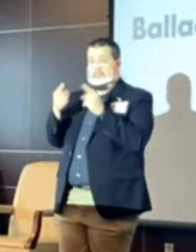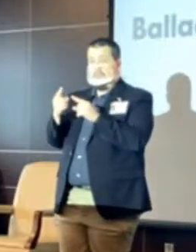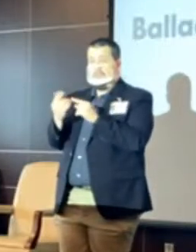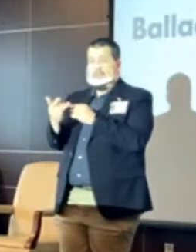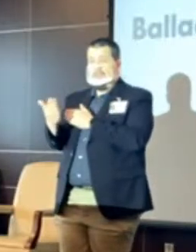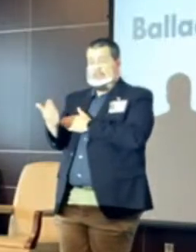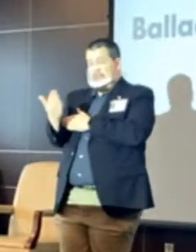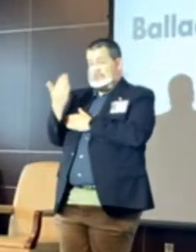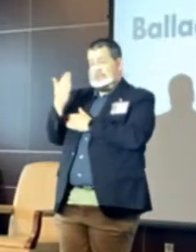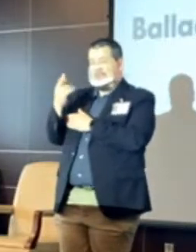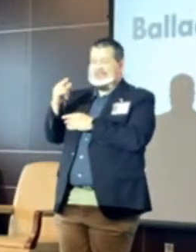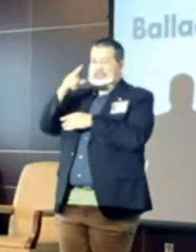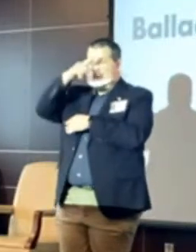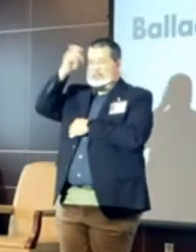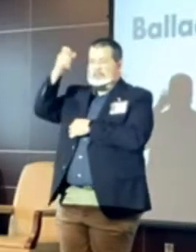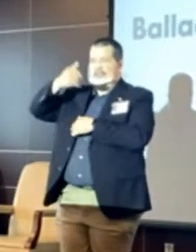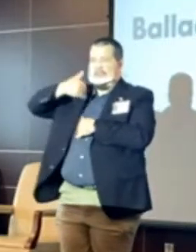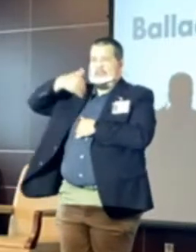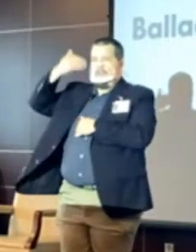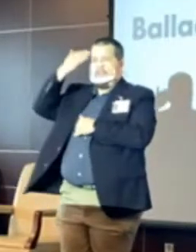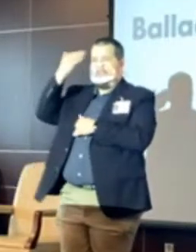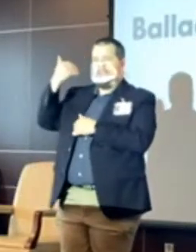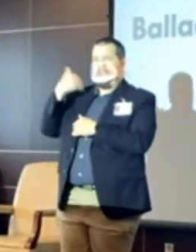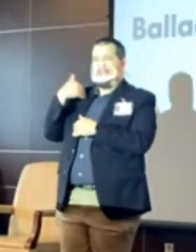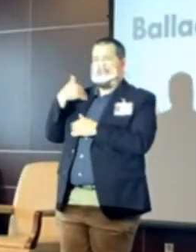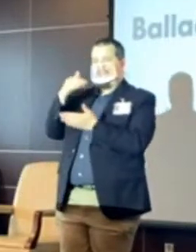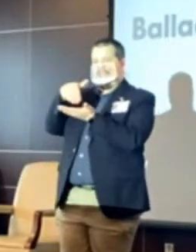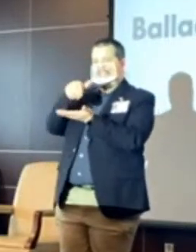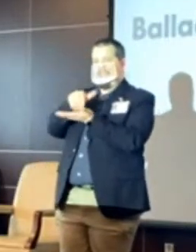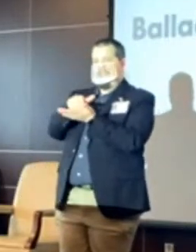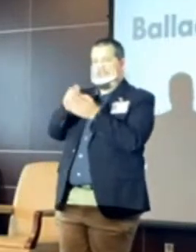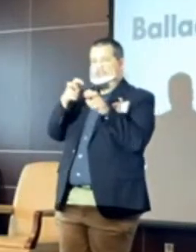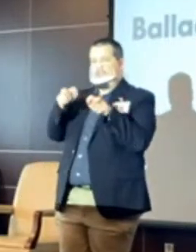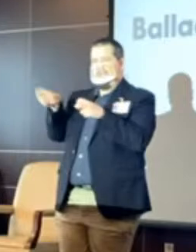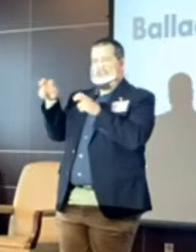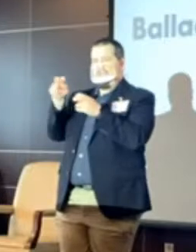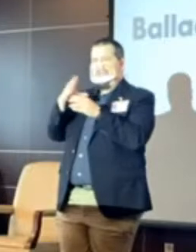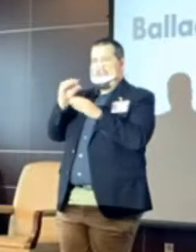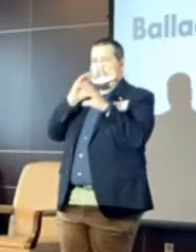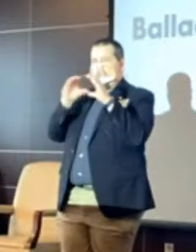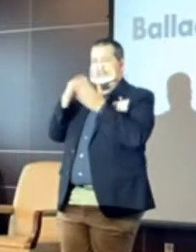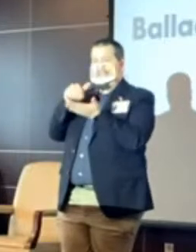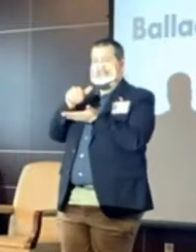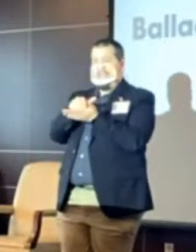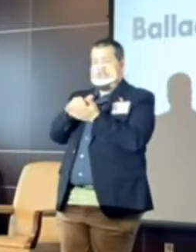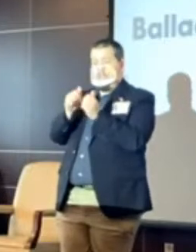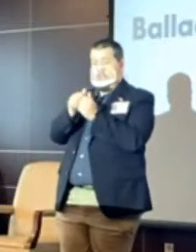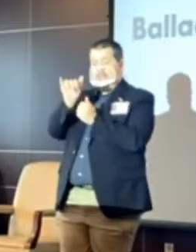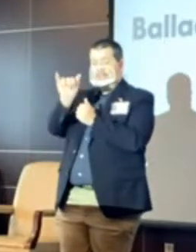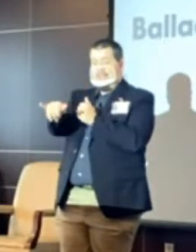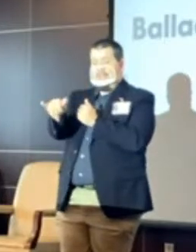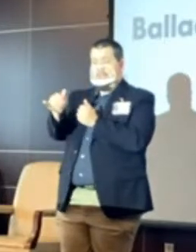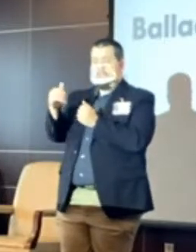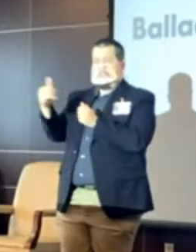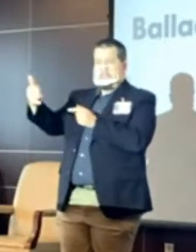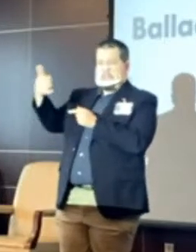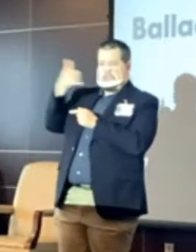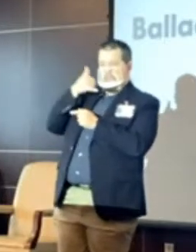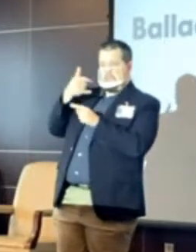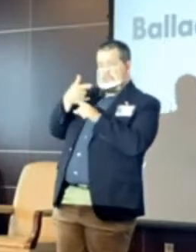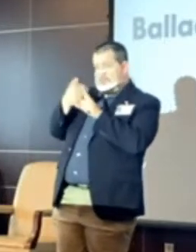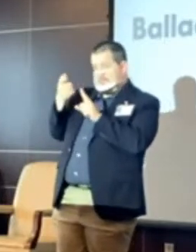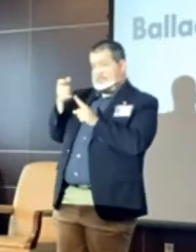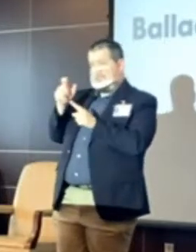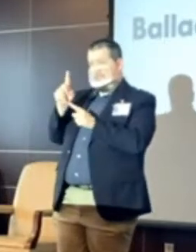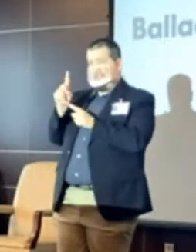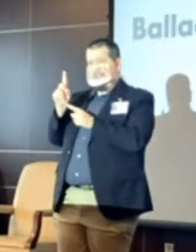this summer, and we, as you know, we have a centralized transfer center and communication center. And as part of that, we received a call from Deaton,